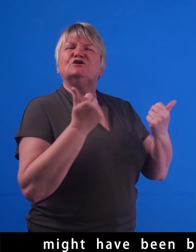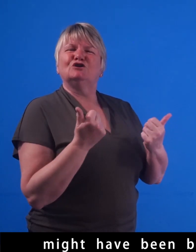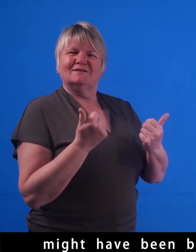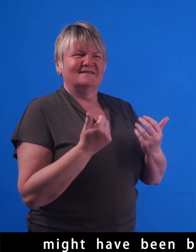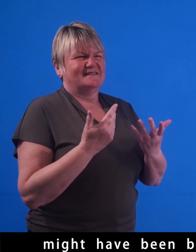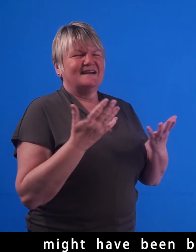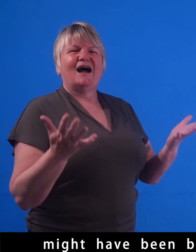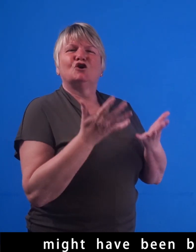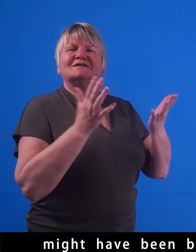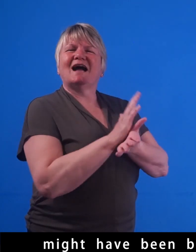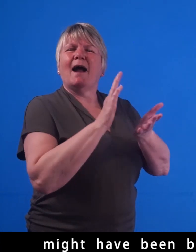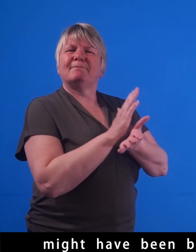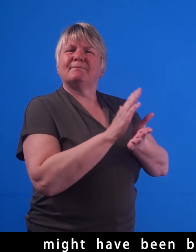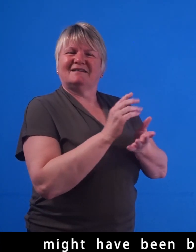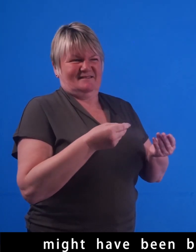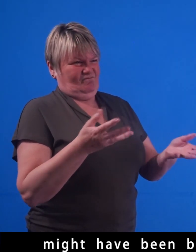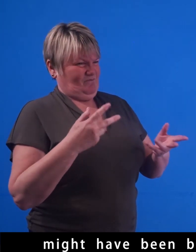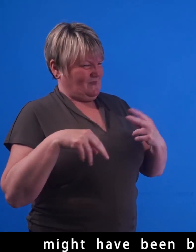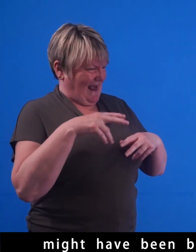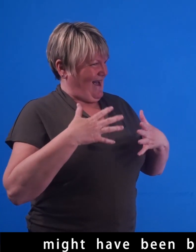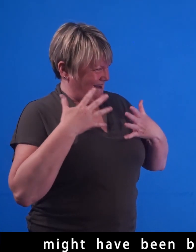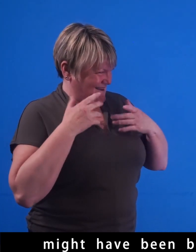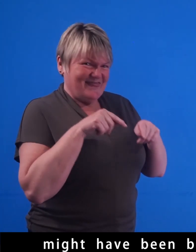after-dinner entertainment or shown on special occasions.